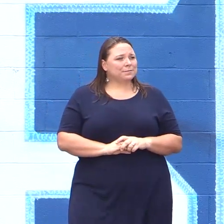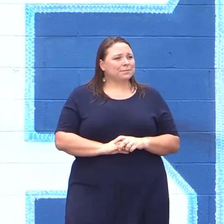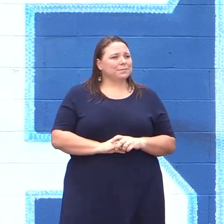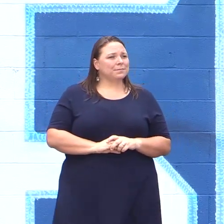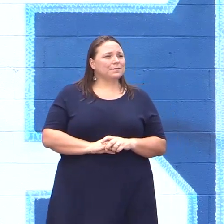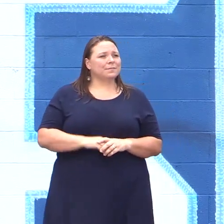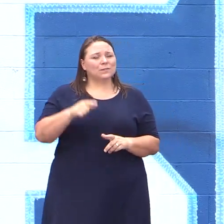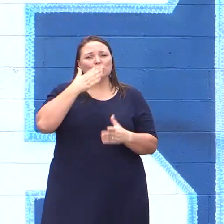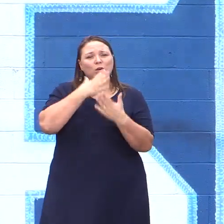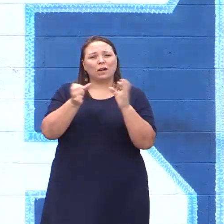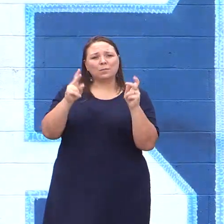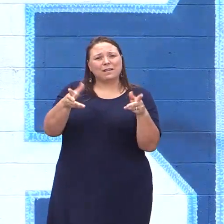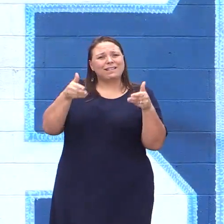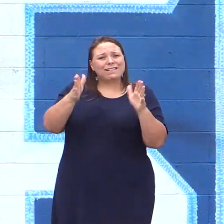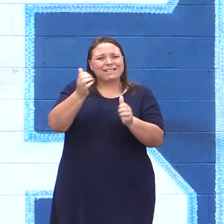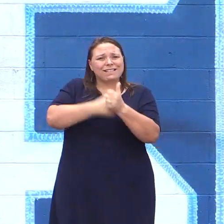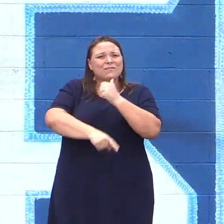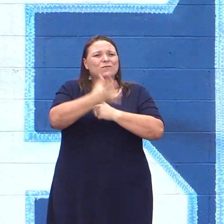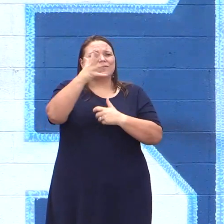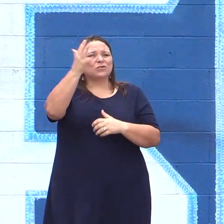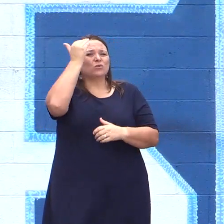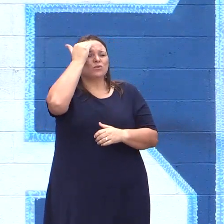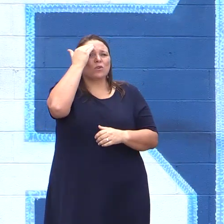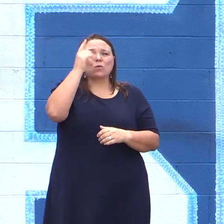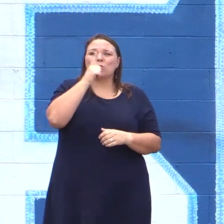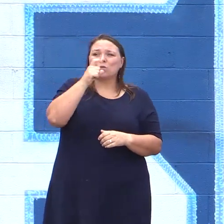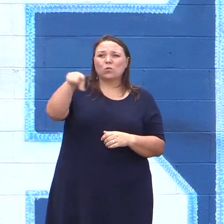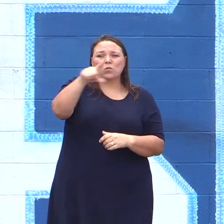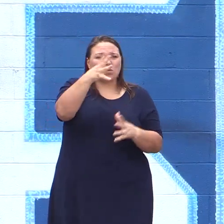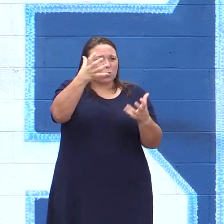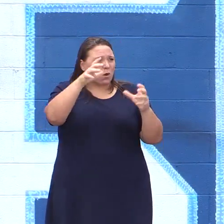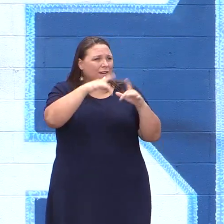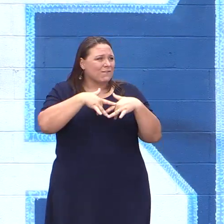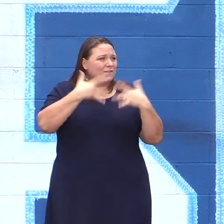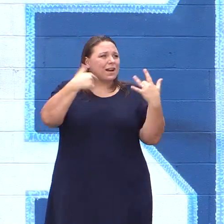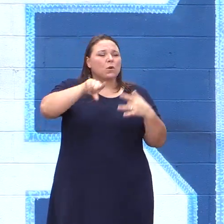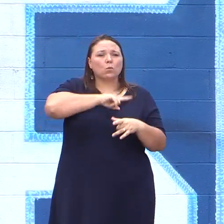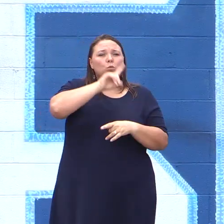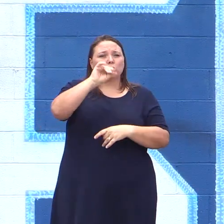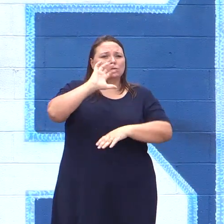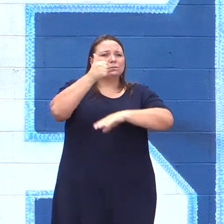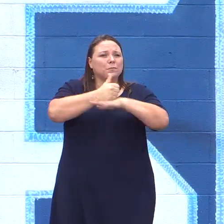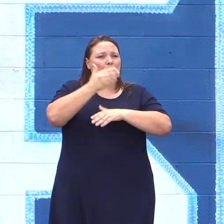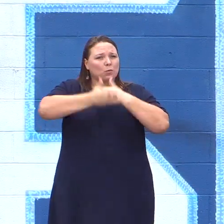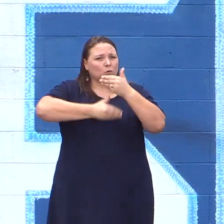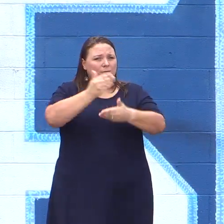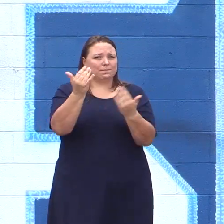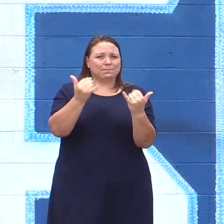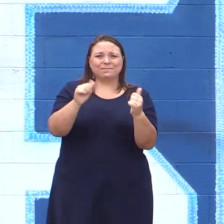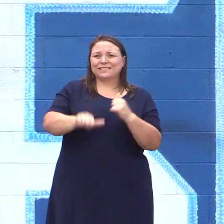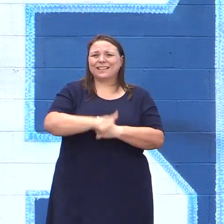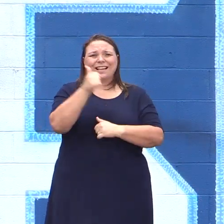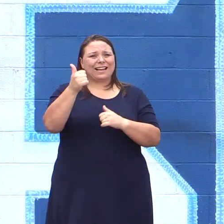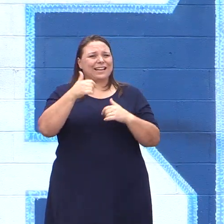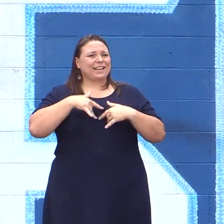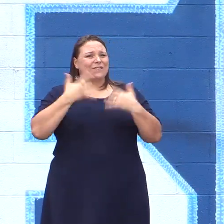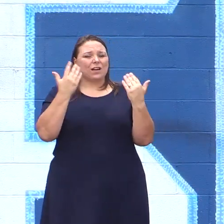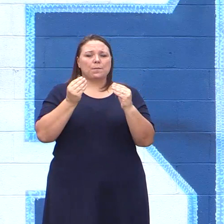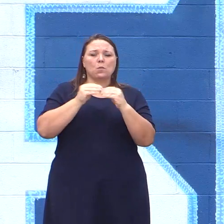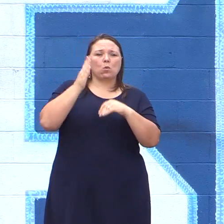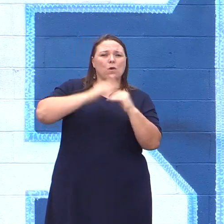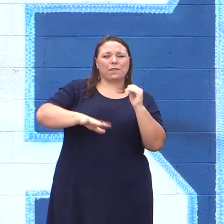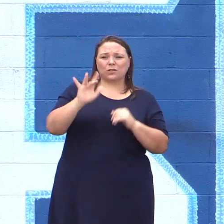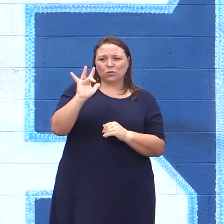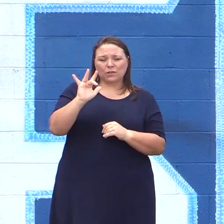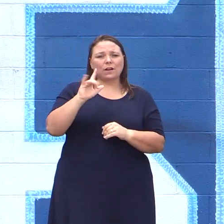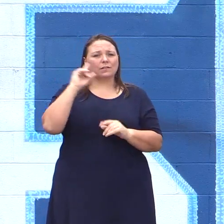to let everybody know that wants to do an event that we have a process in place now. Any event over 25, please